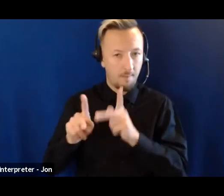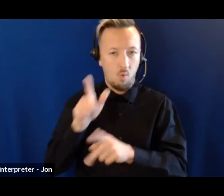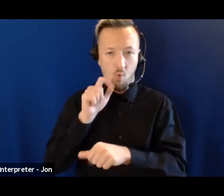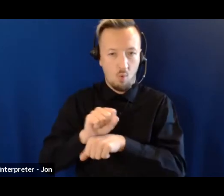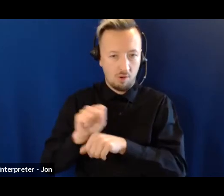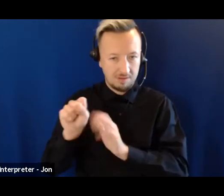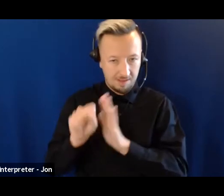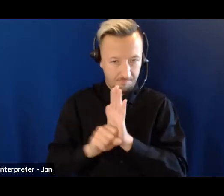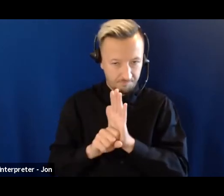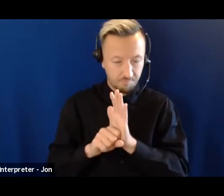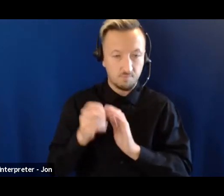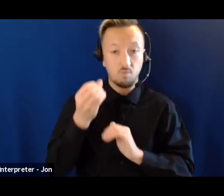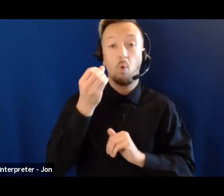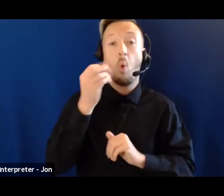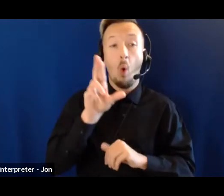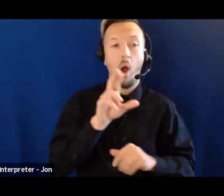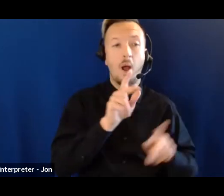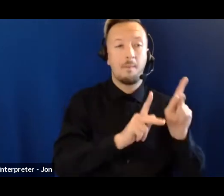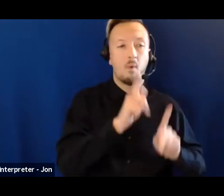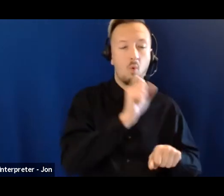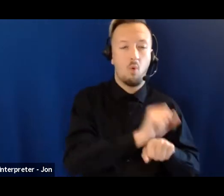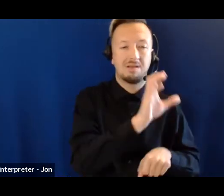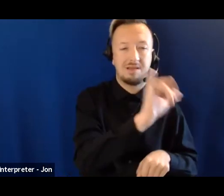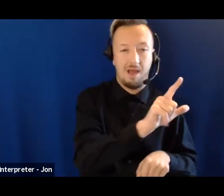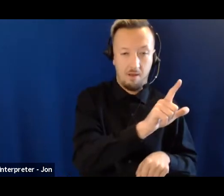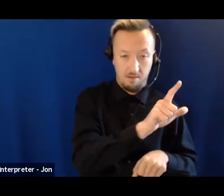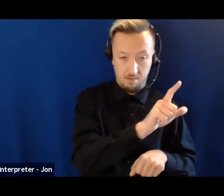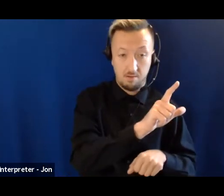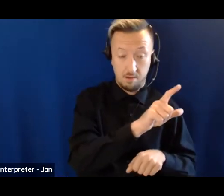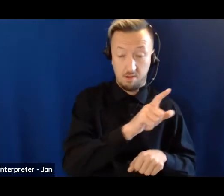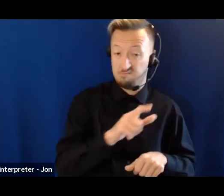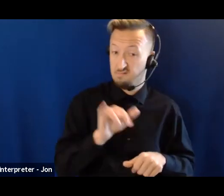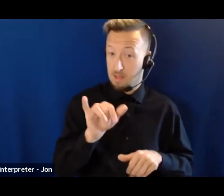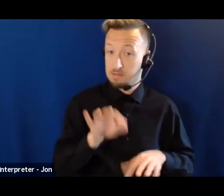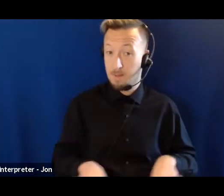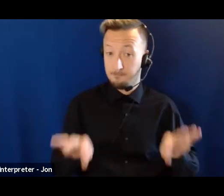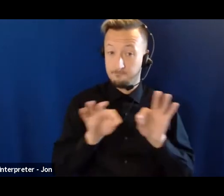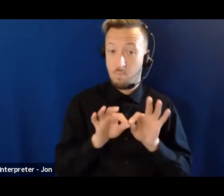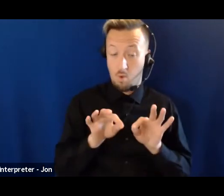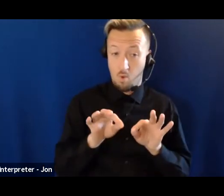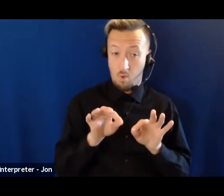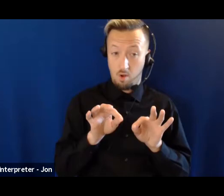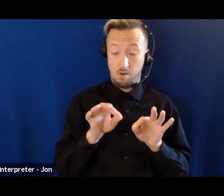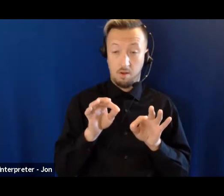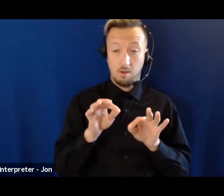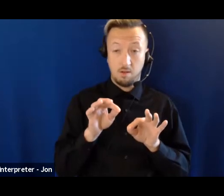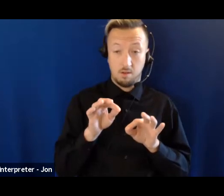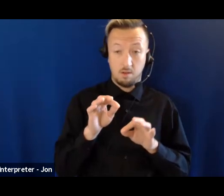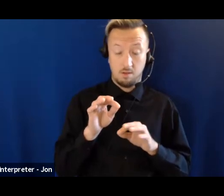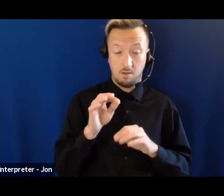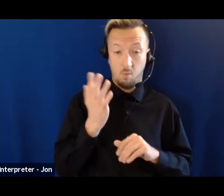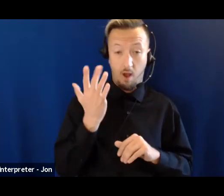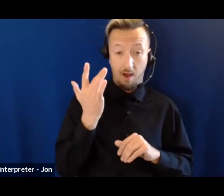work for a Center for Independent Living. And this is important because you're not only is a